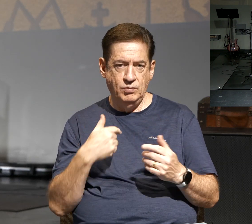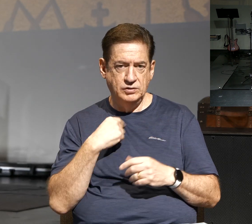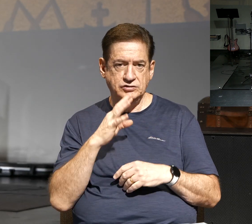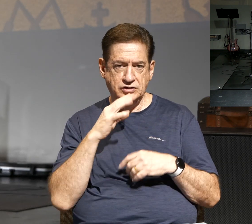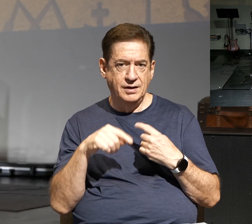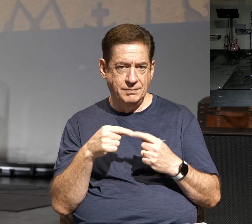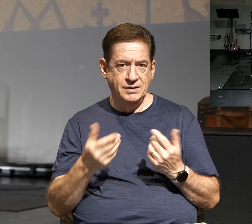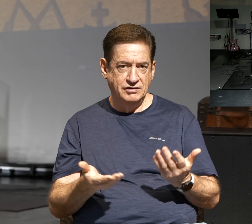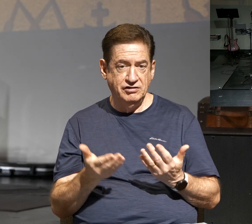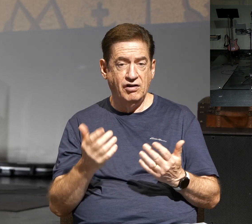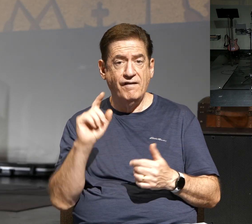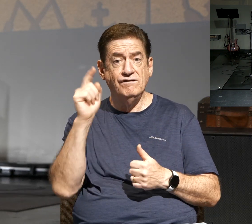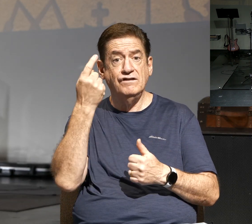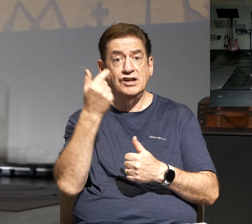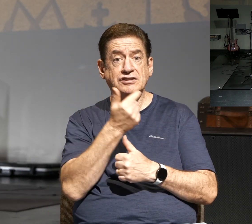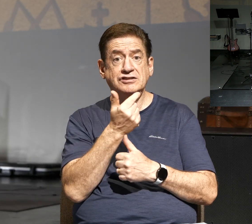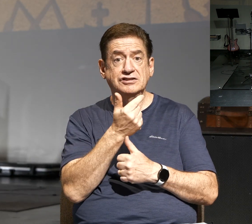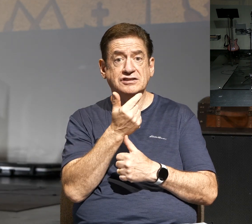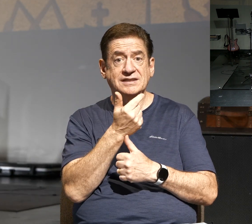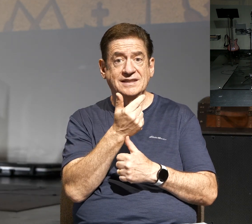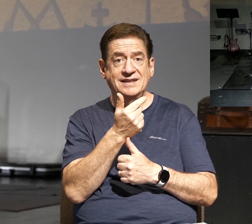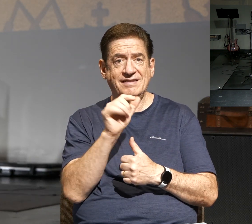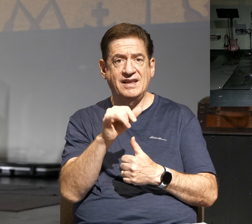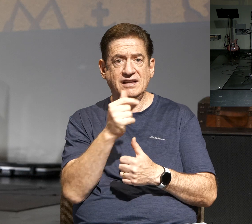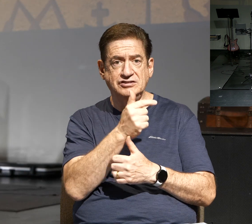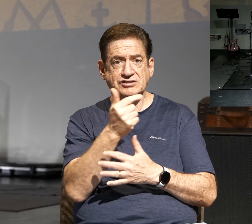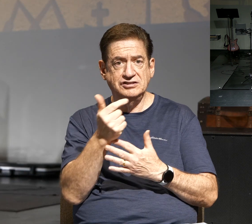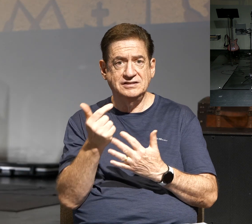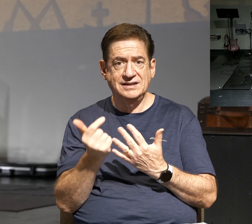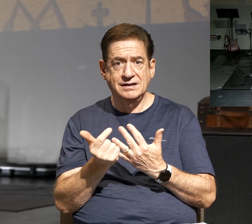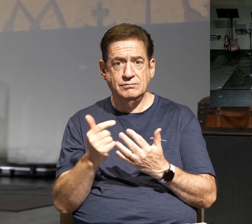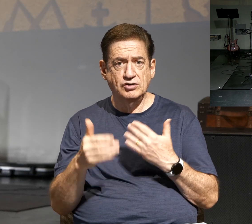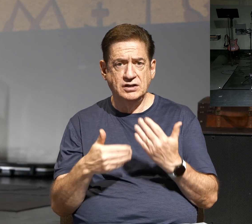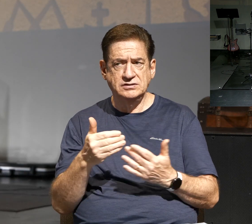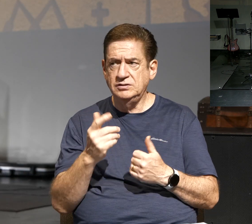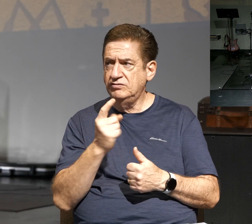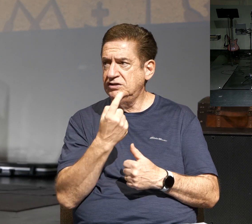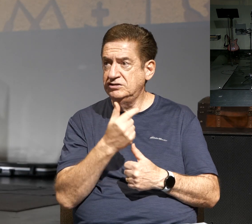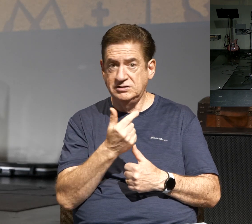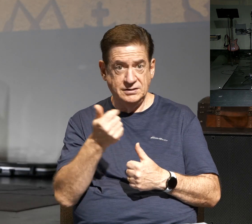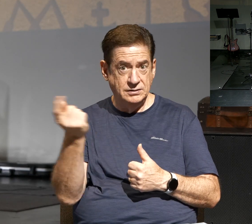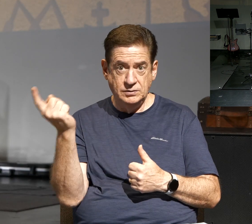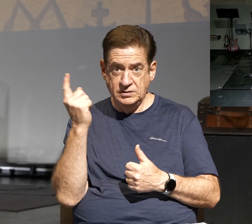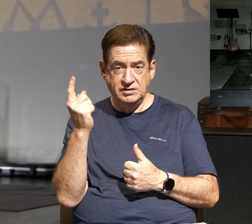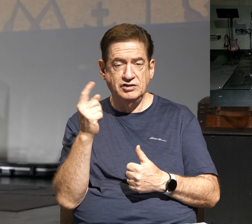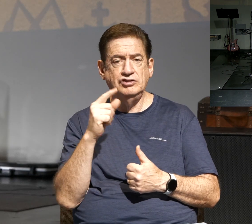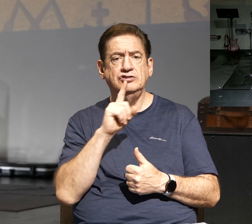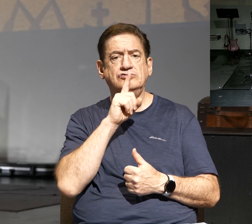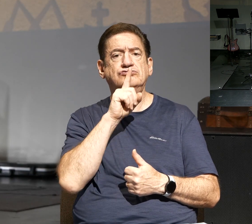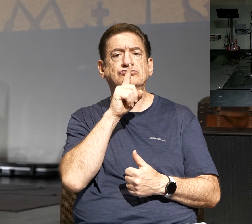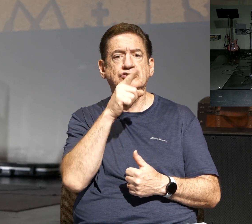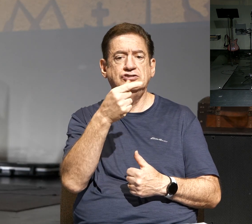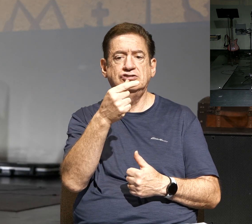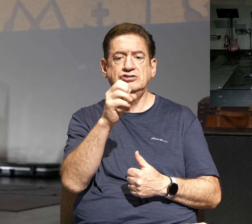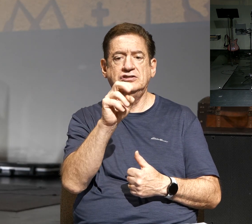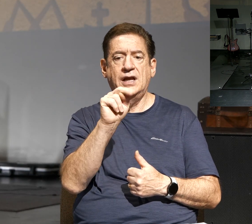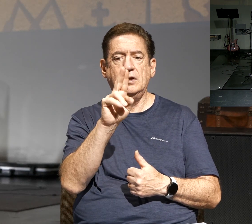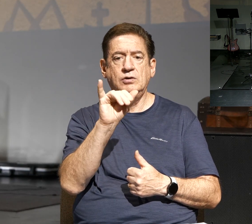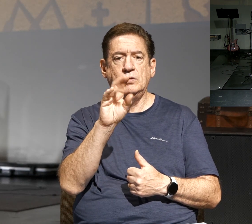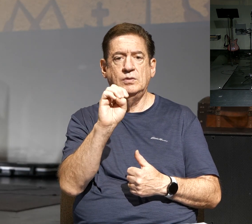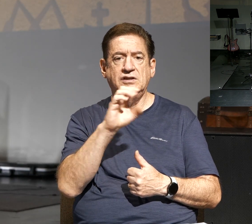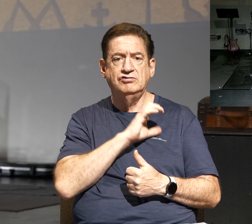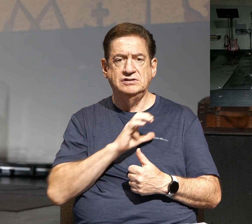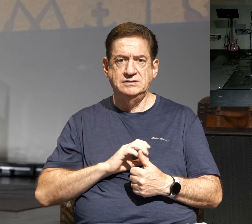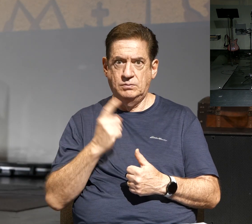here this morning. What's the first G in that G process of full devotion to Christ? What's the first G? Anybody? Genuine Christian. Someone who's a